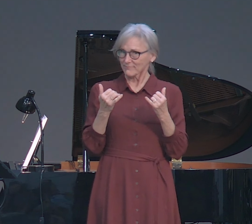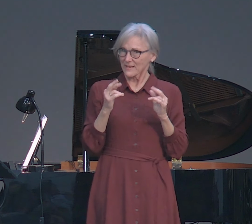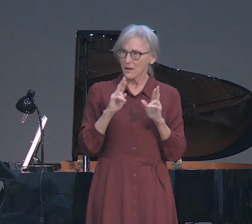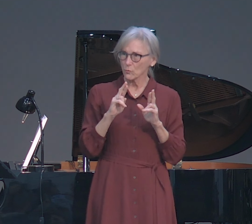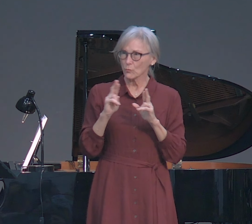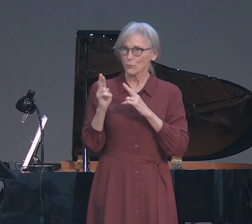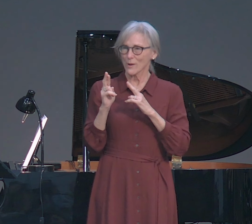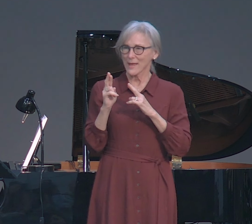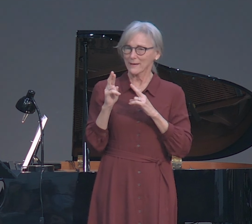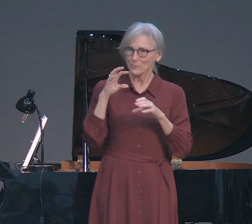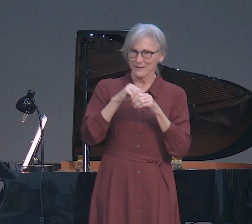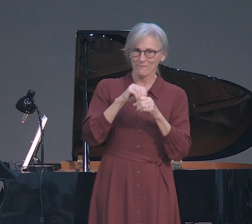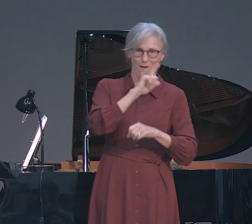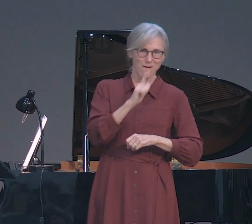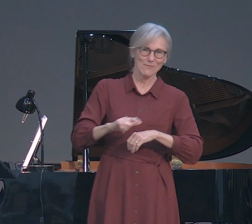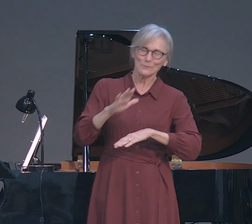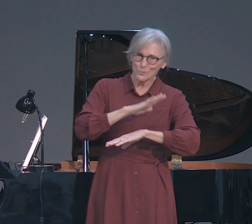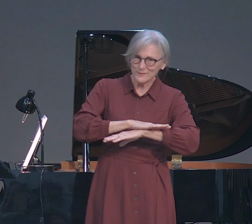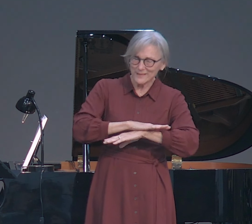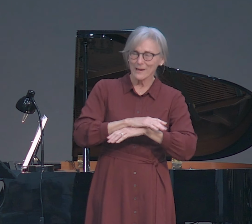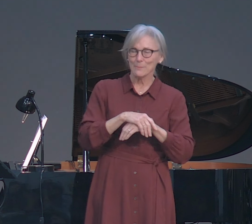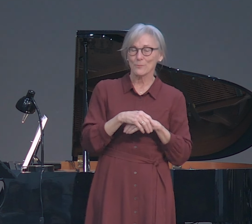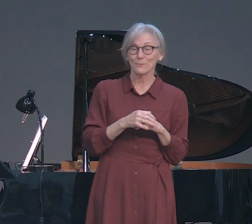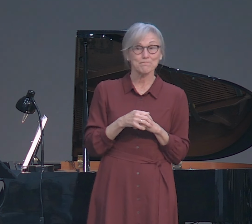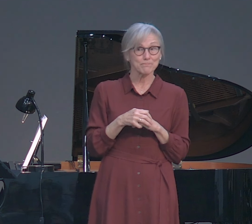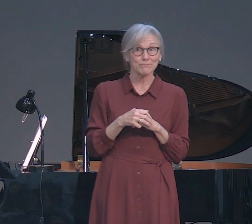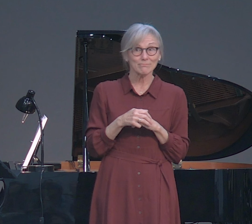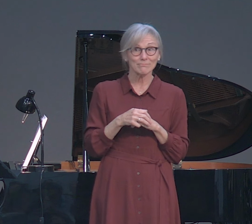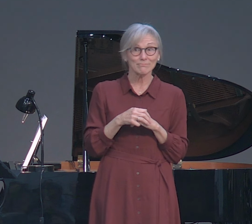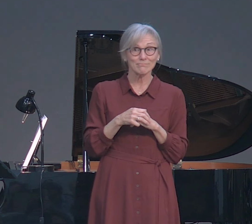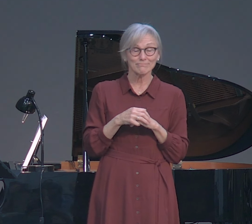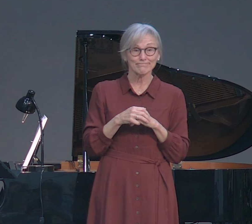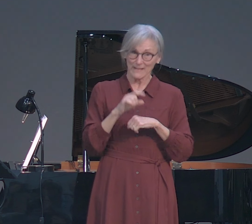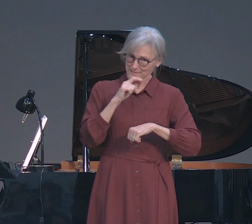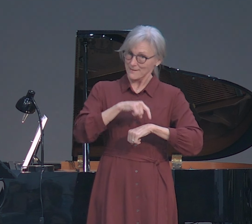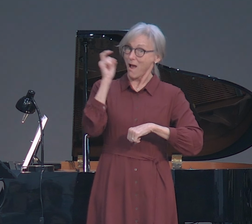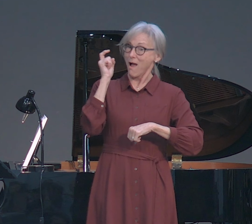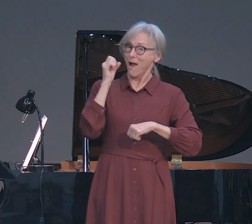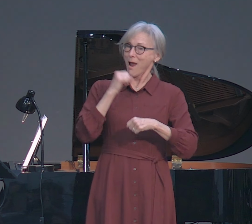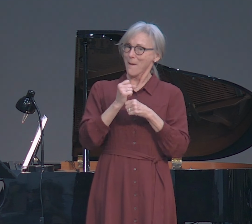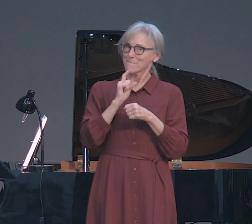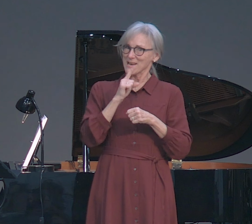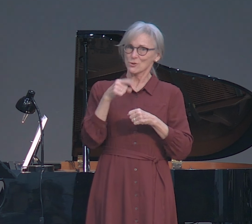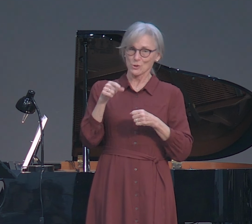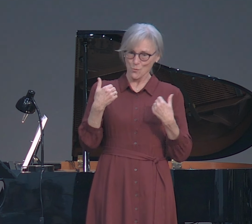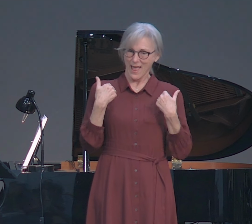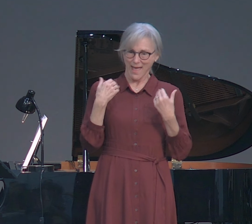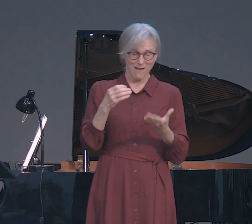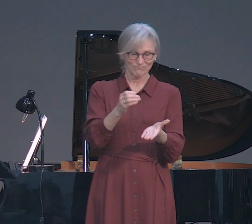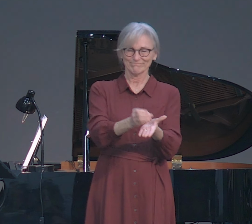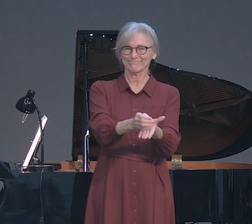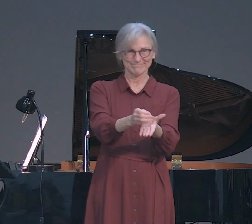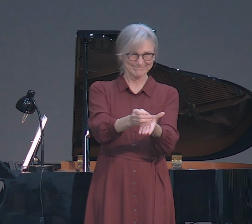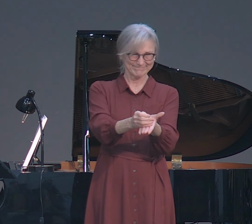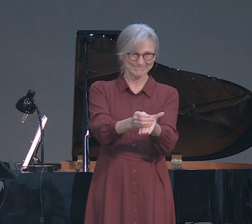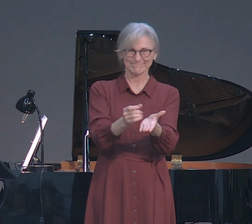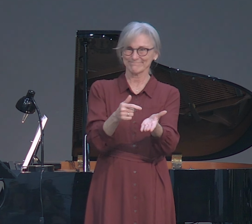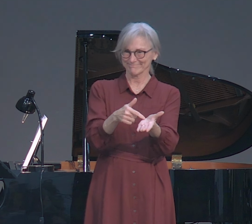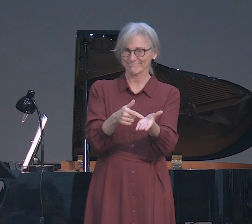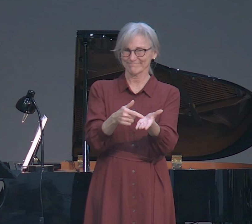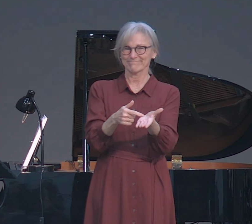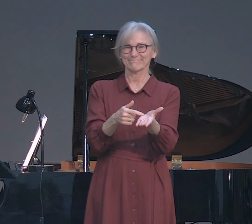beautiful ordinance of the Lord's Supper, it's time to make sure you've got the elements. So they're on the back table. You can